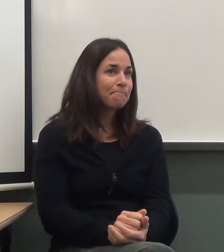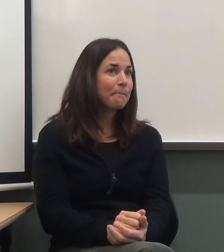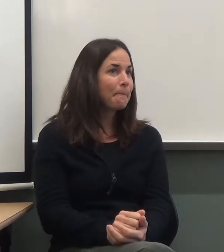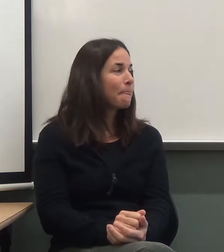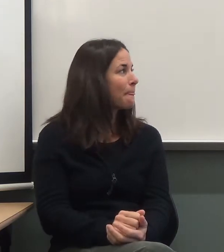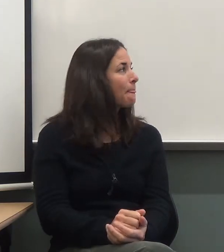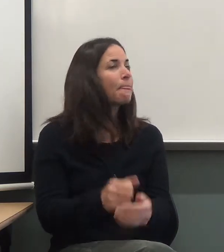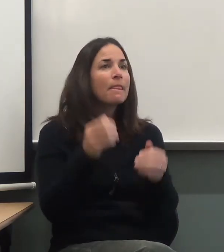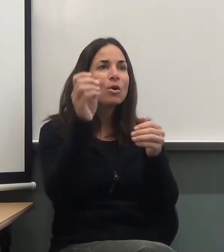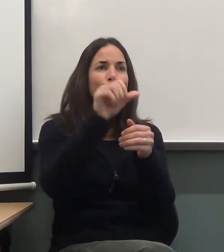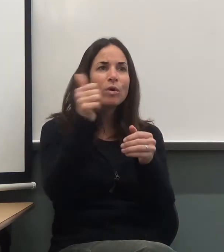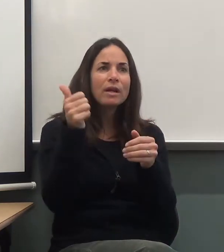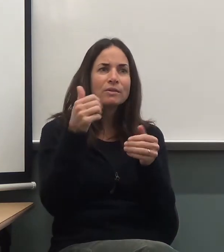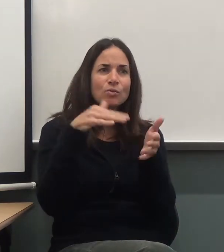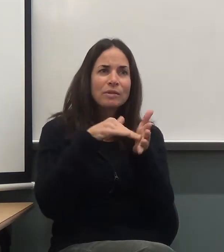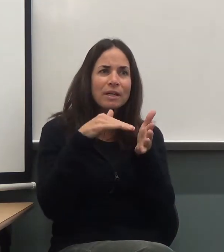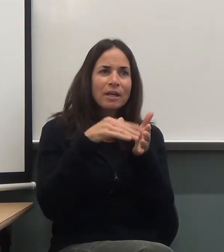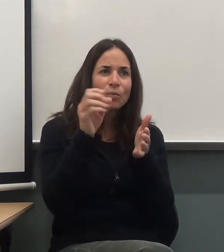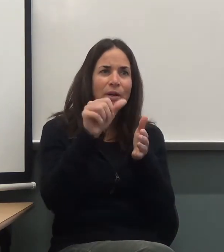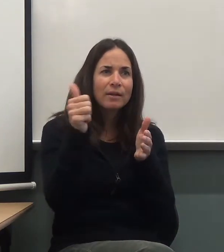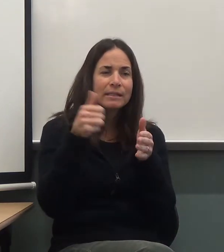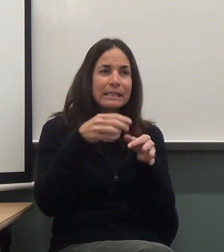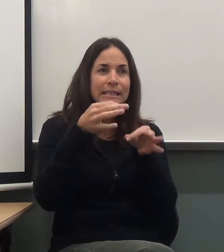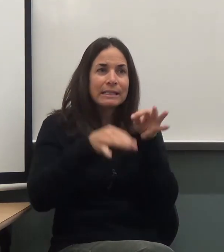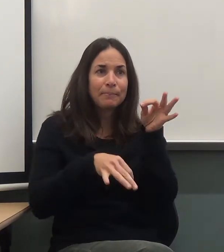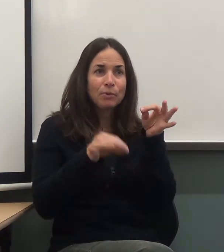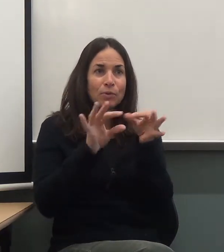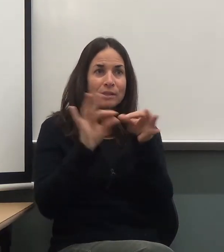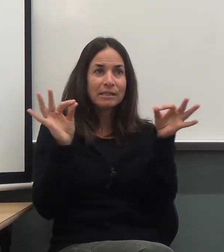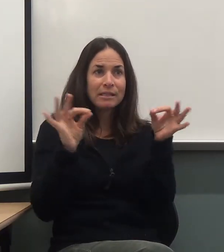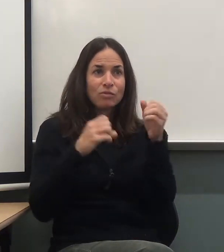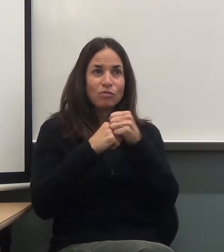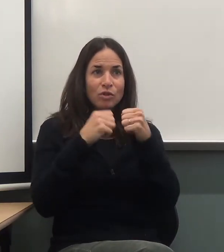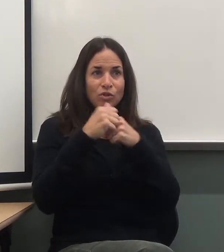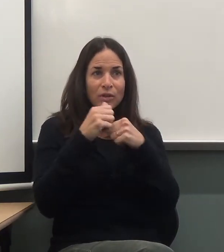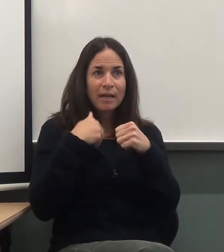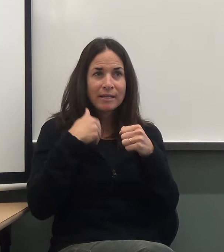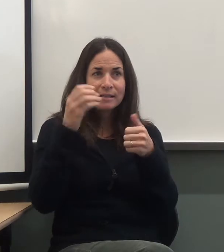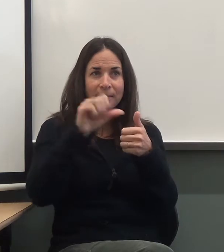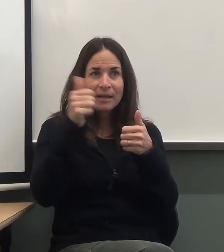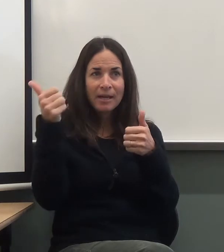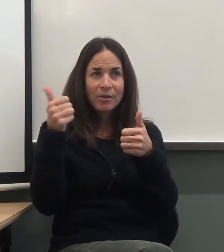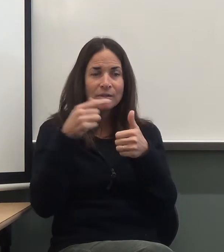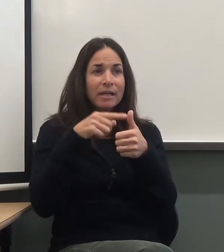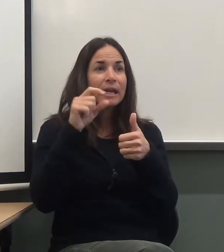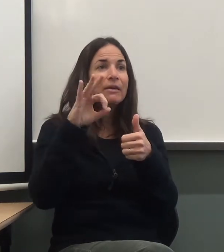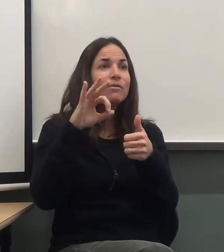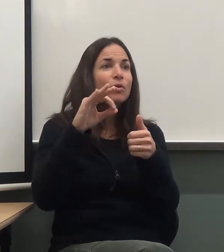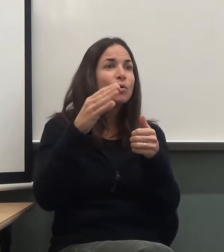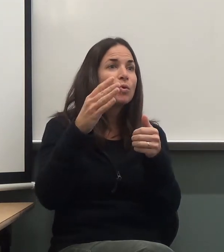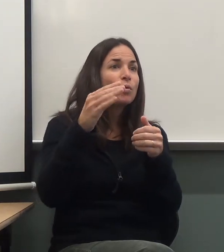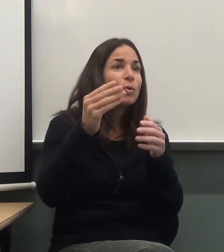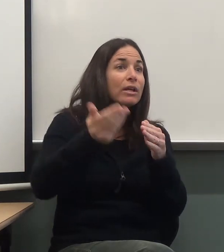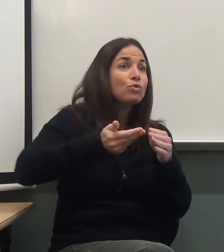What else are we studying? We know that the simple sentence structure has another part in it. What if I'm going to introduce a noun? What word introduces a noun?